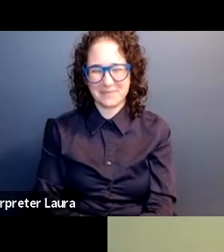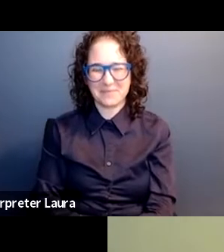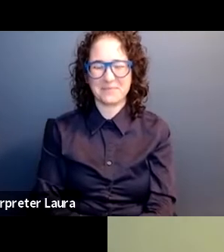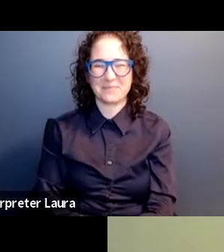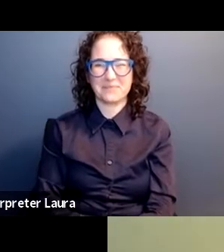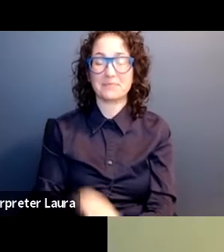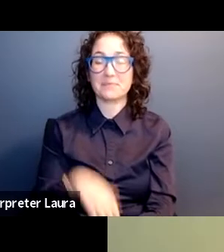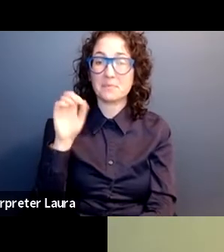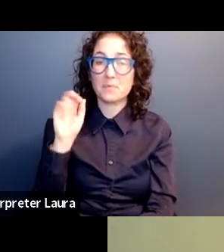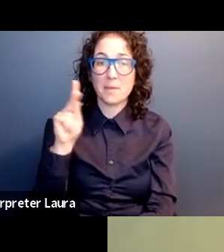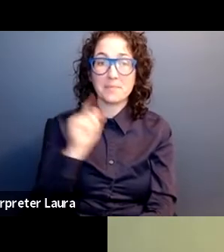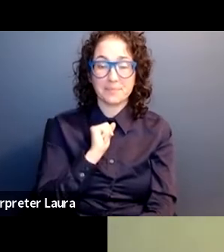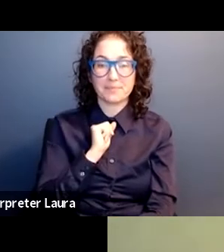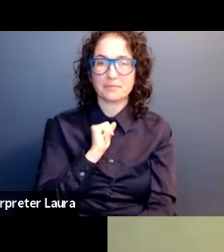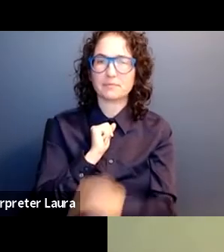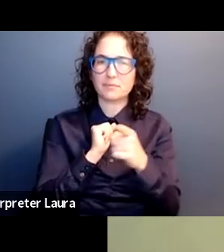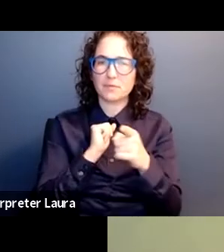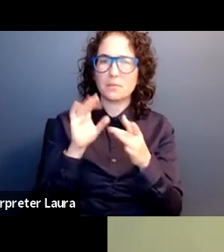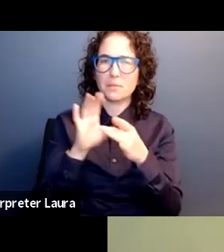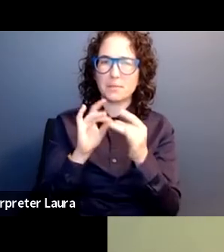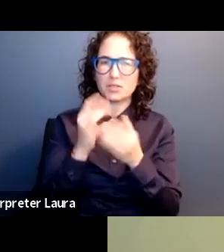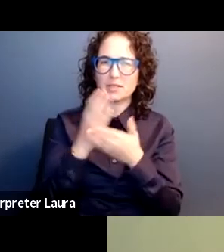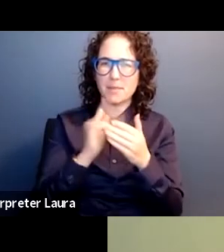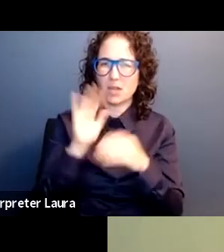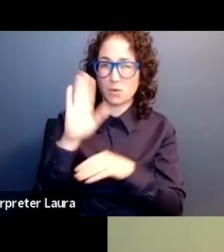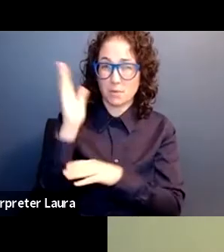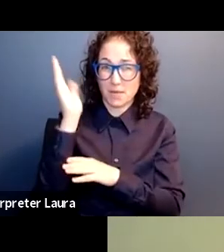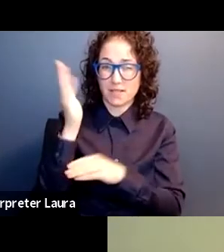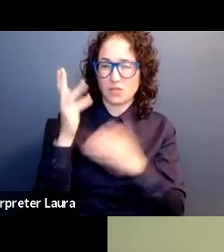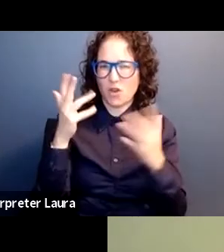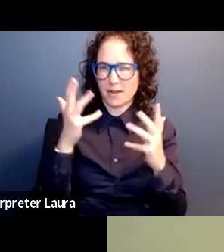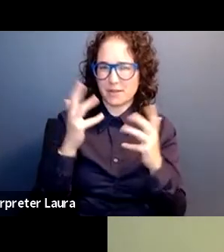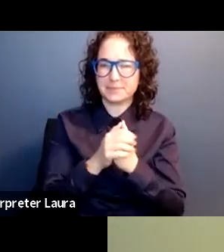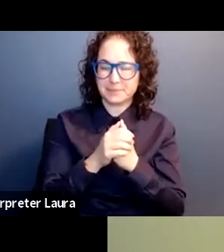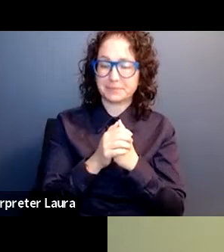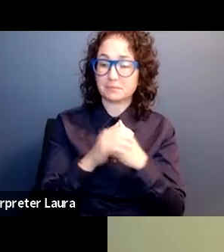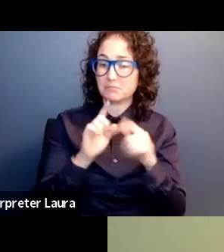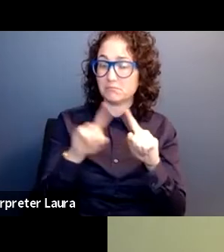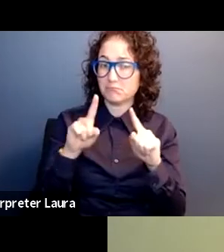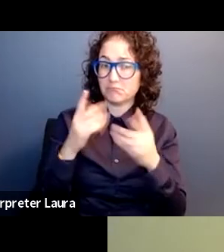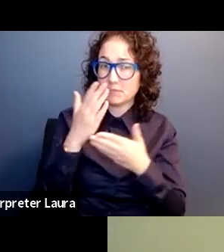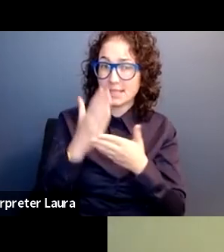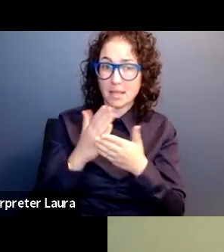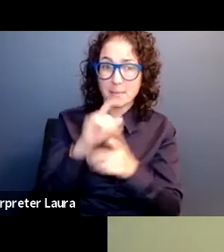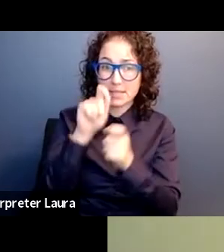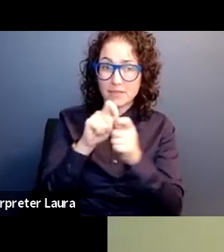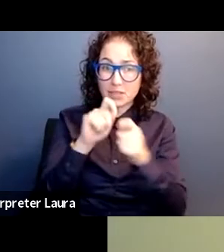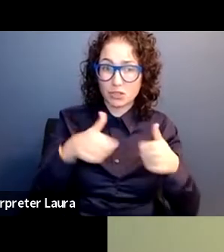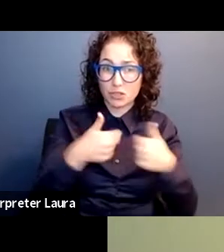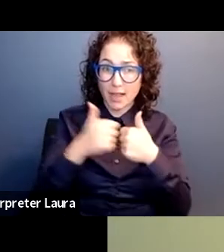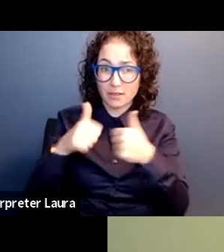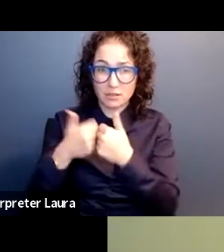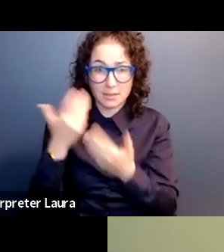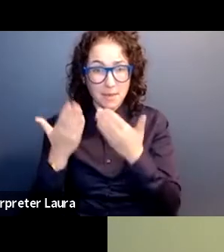So I think you alluded to some of this in your presentations as well. But, are there specific challenges that maybe